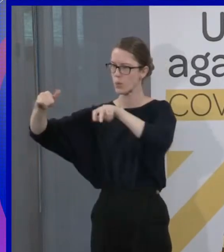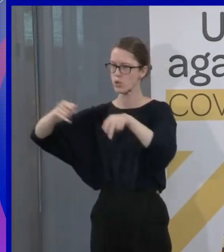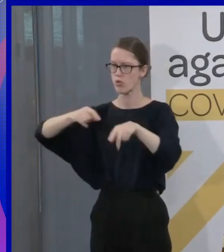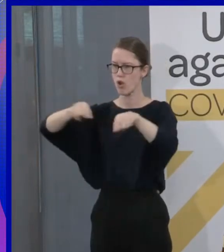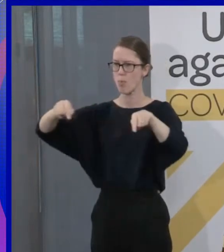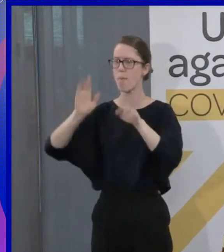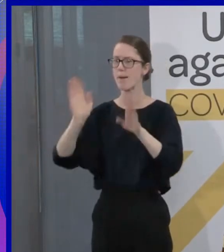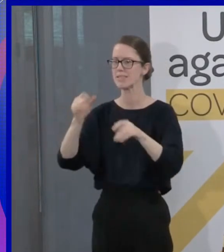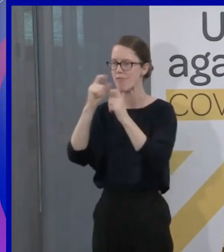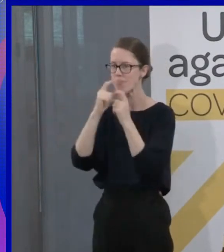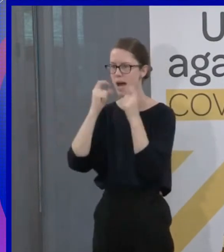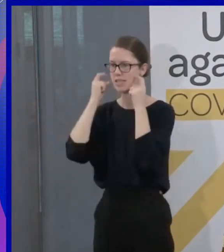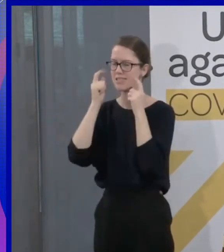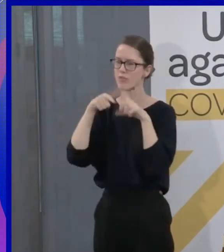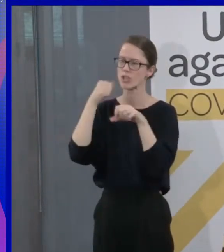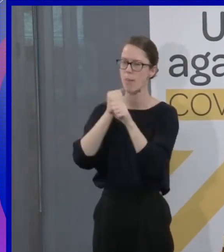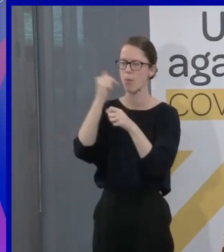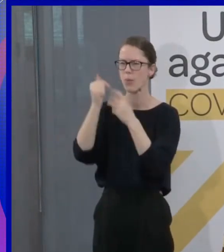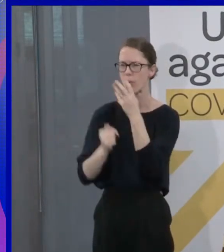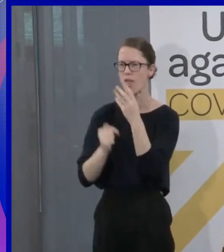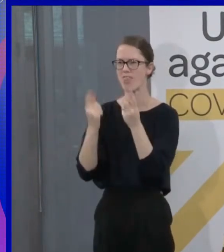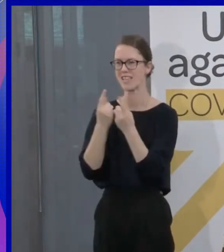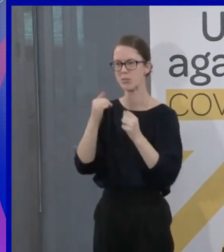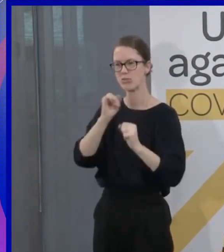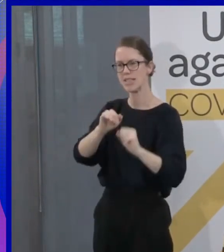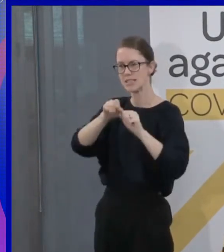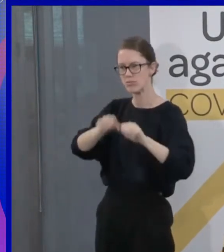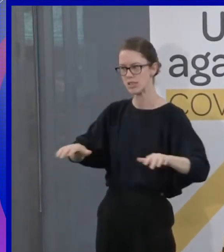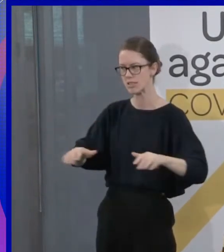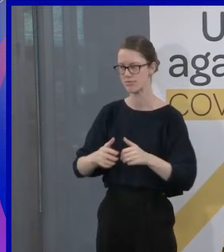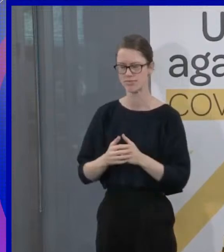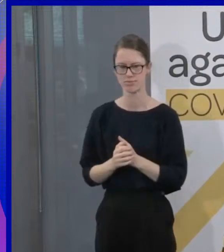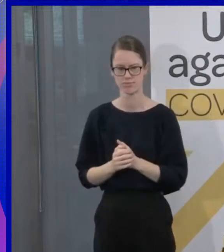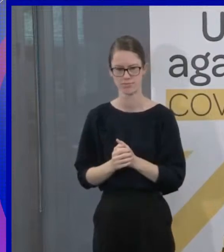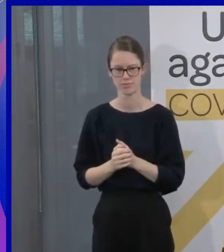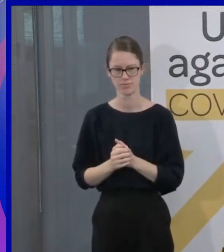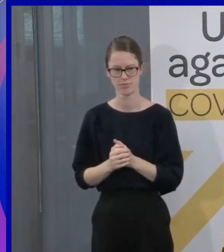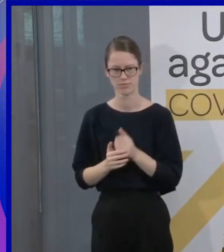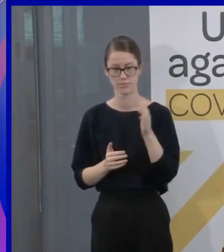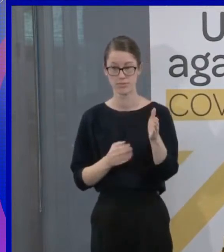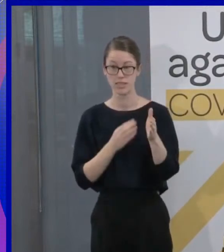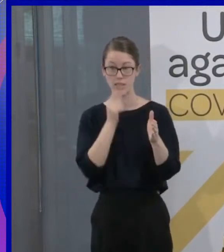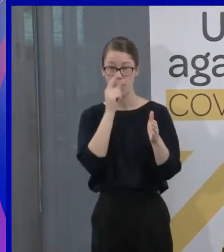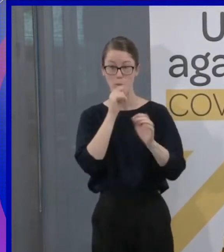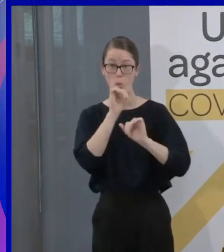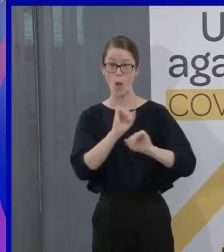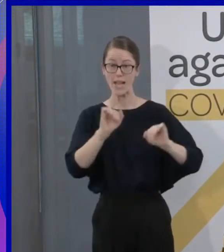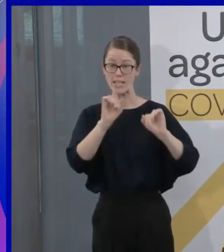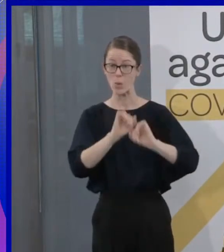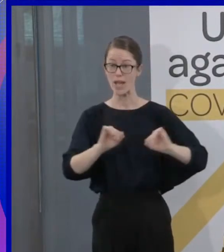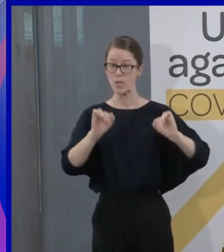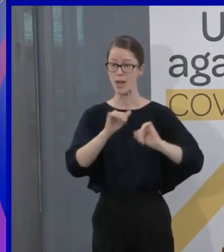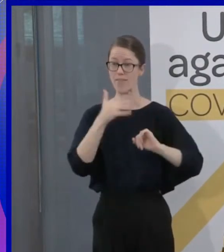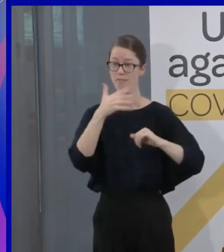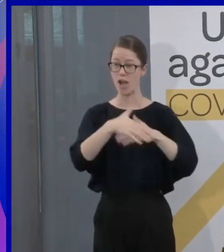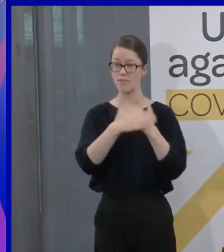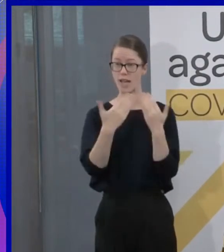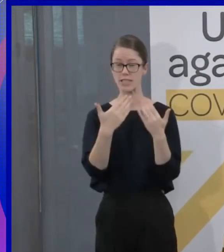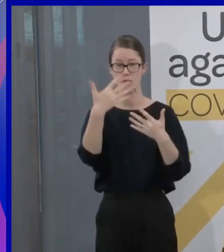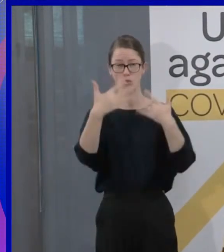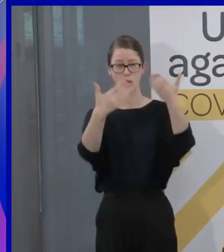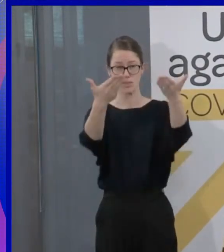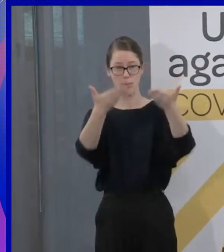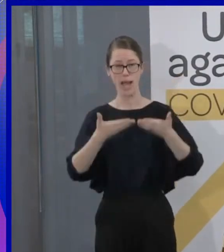and much wider use of masks in the facilities. Dr. Bloomfield, we've been told that some people are waiting up to 5 days to get their test results. Is that good